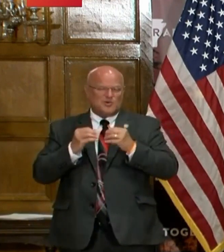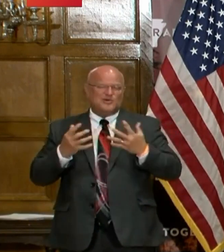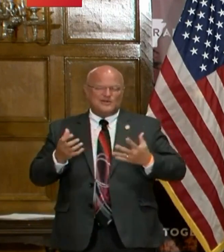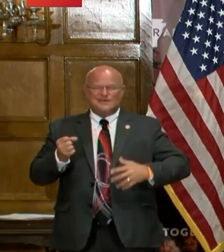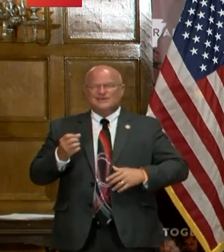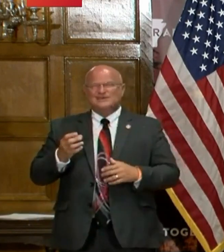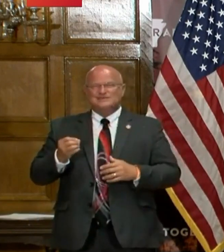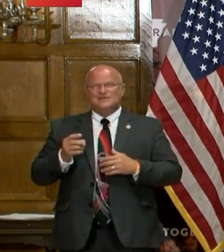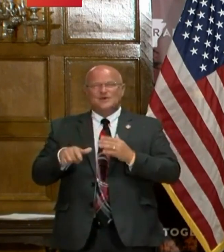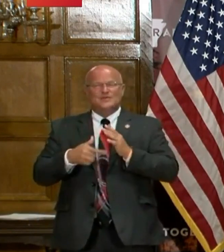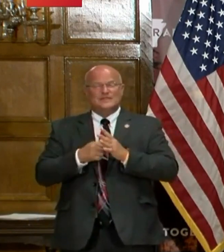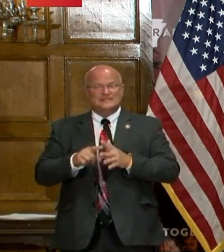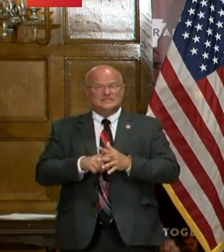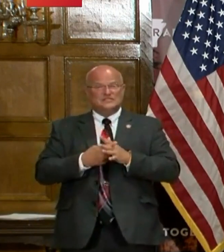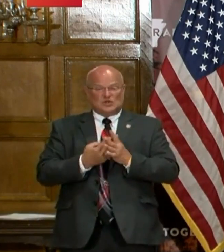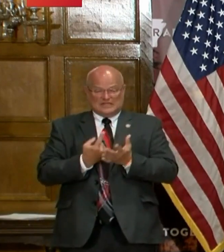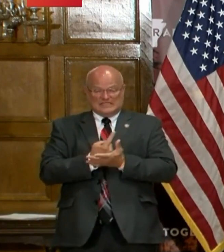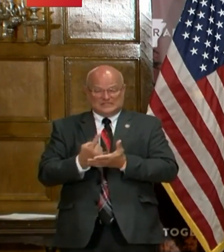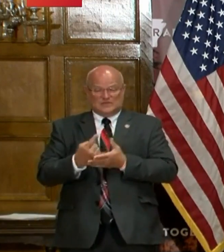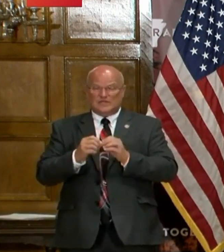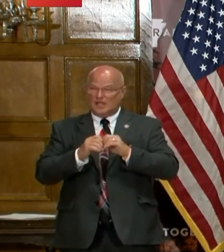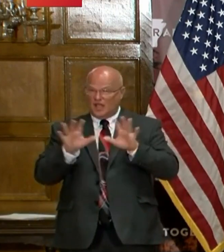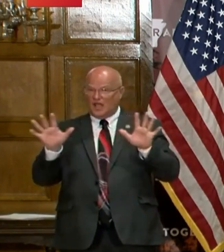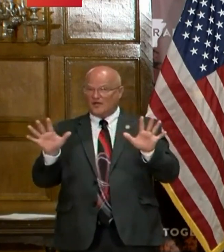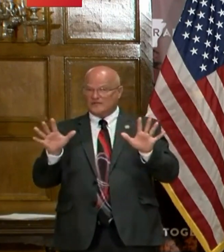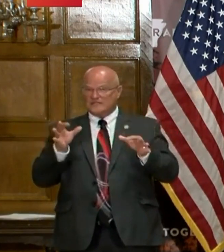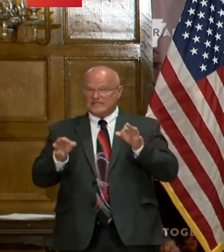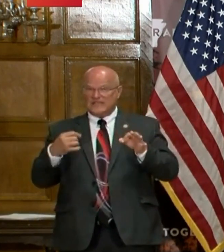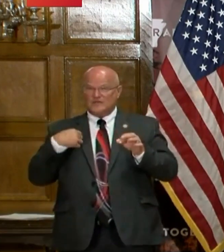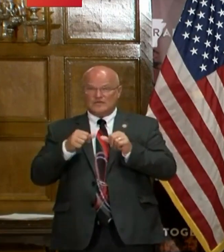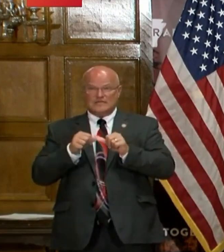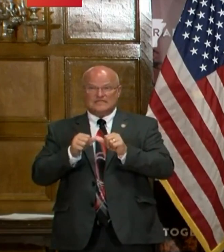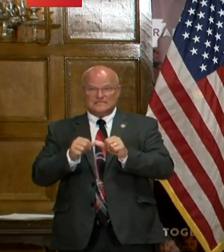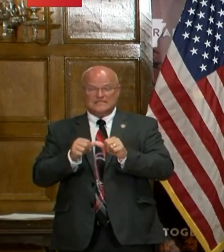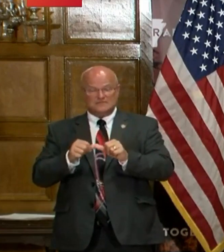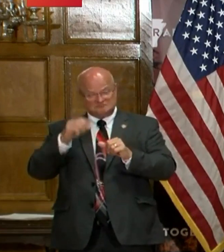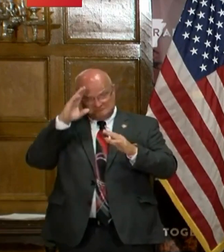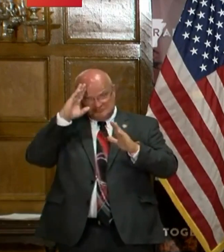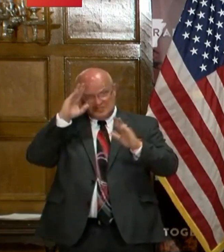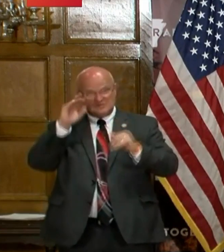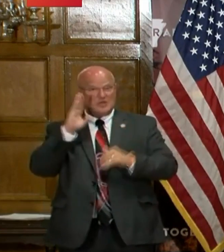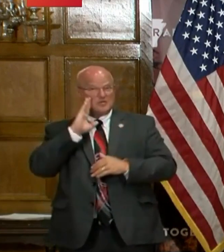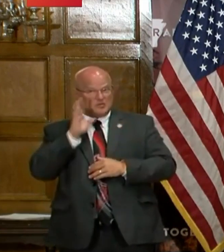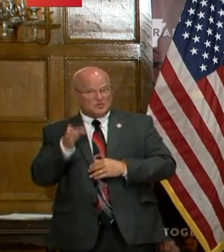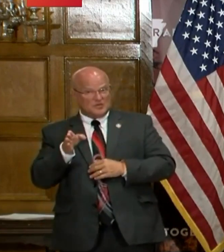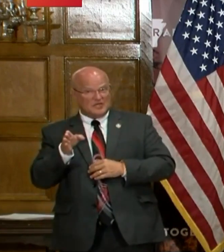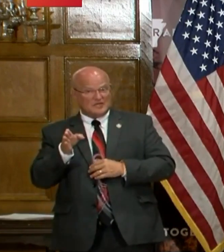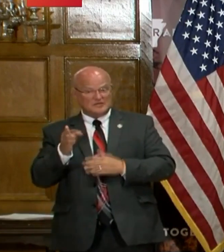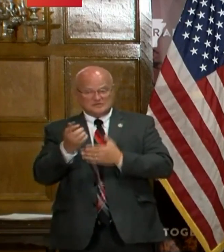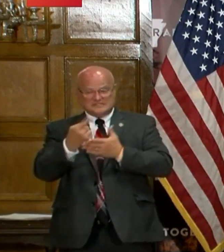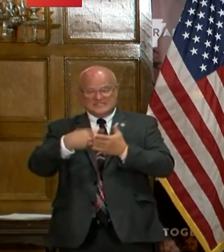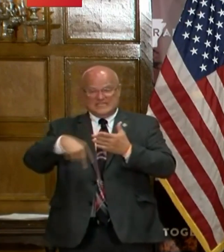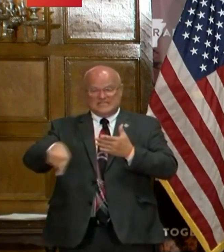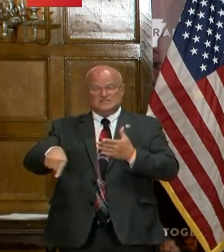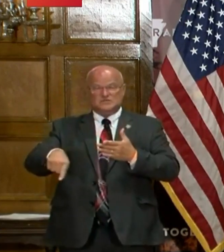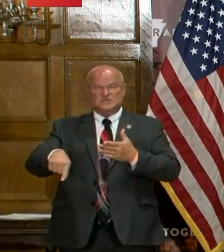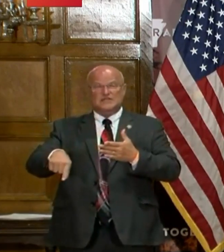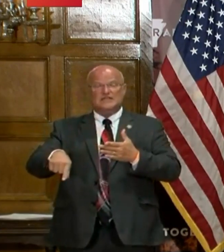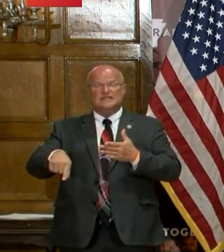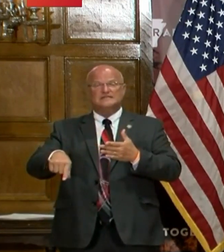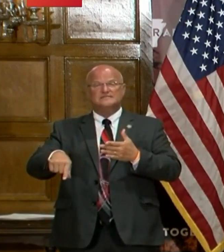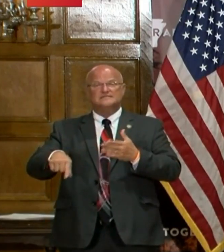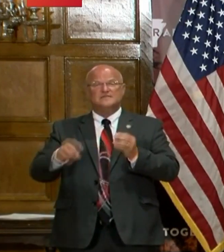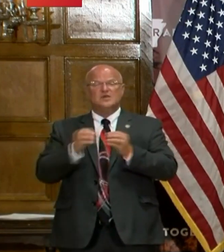continue, which I expect that we will, next week will be more contact drills, and that is a little bit